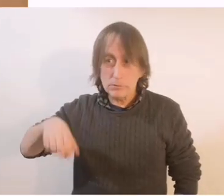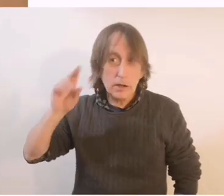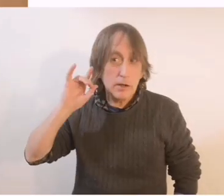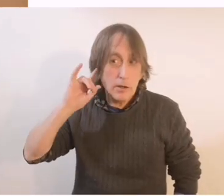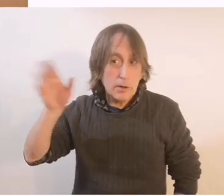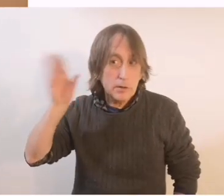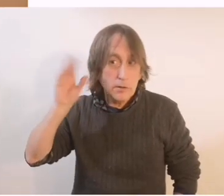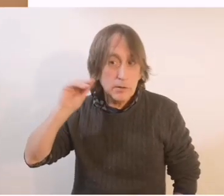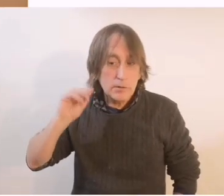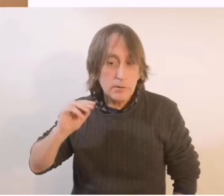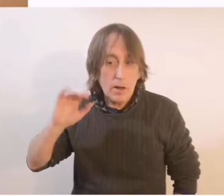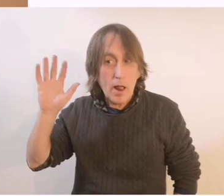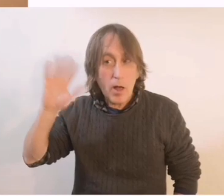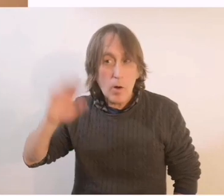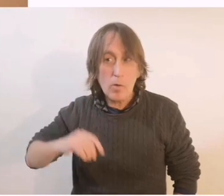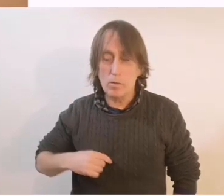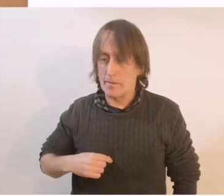Hello, can you hear me?